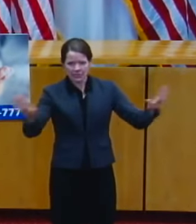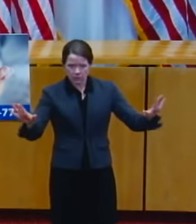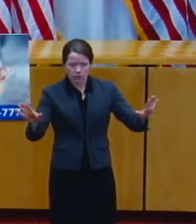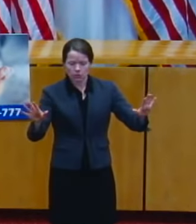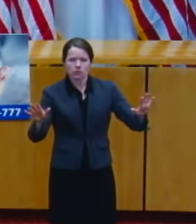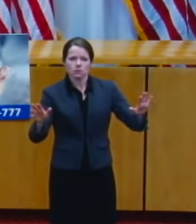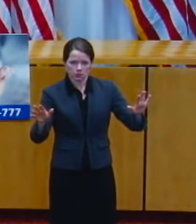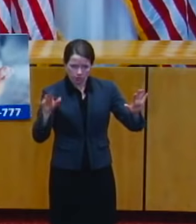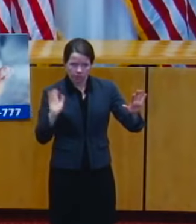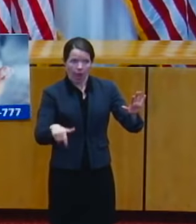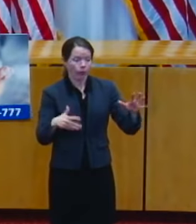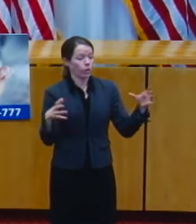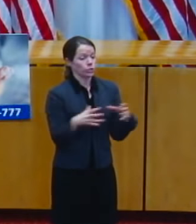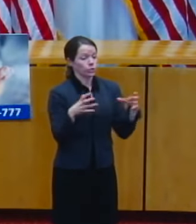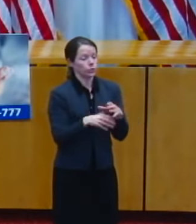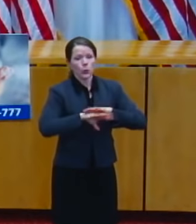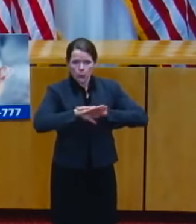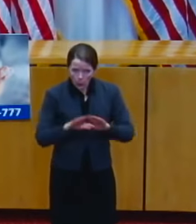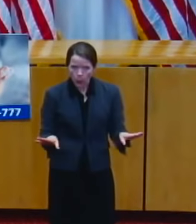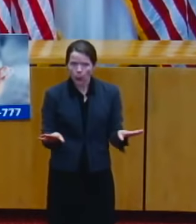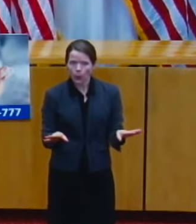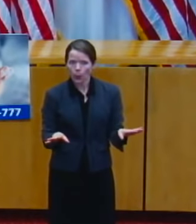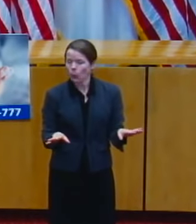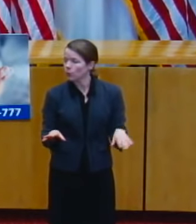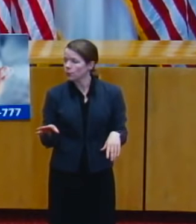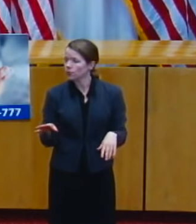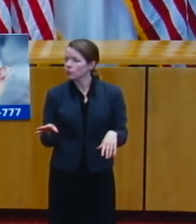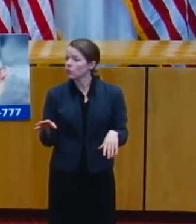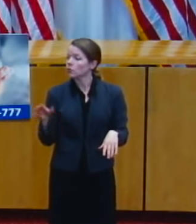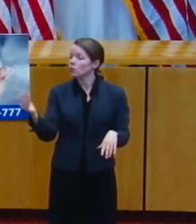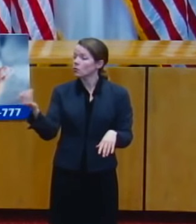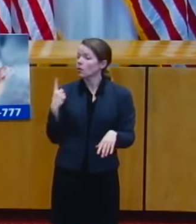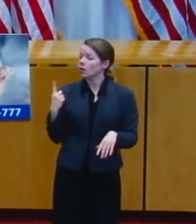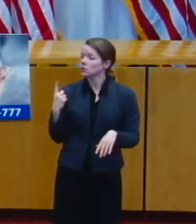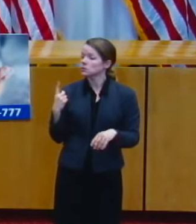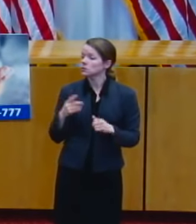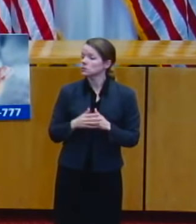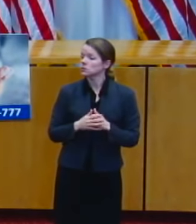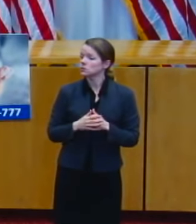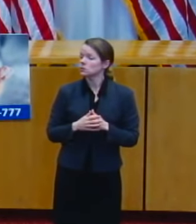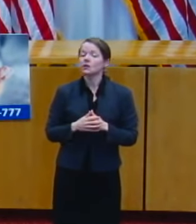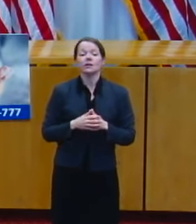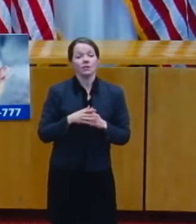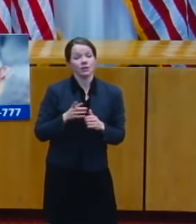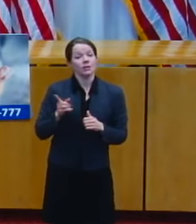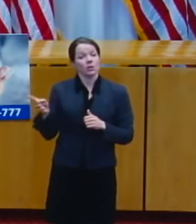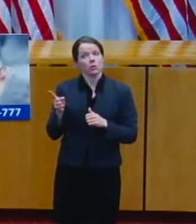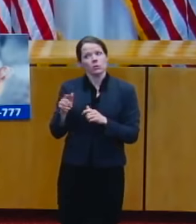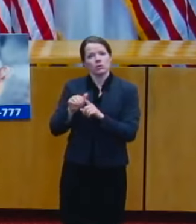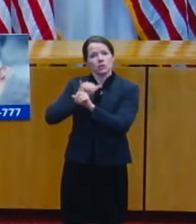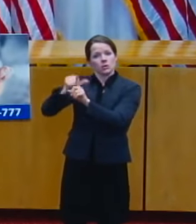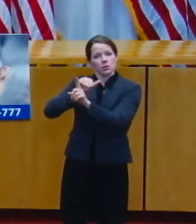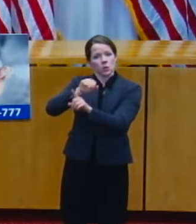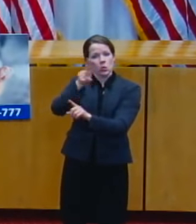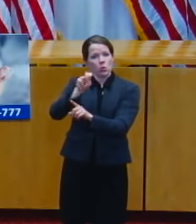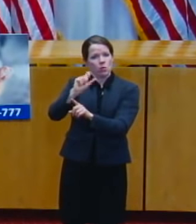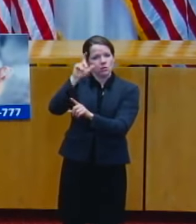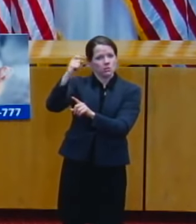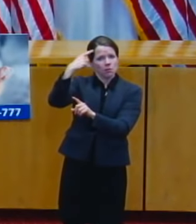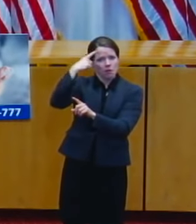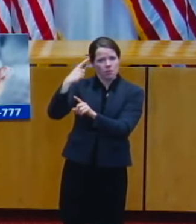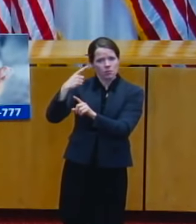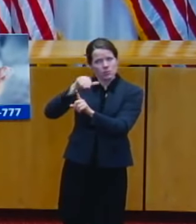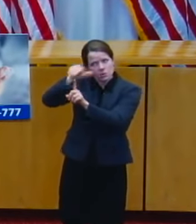you have any update on the request for ventilators for the Fed? Do you still feel violent for setting that they have